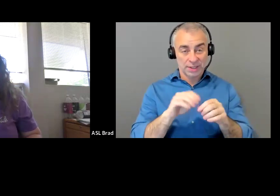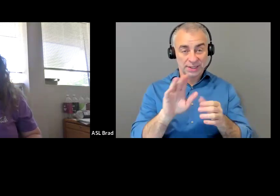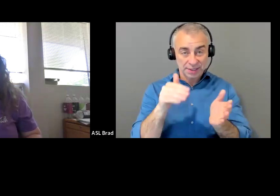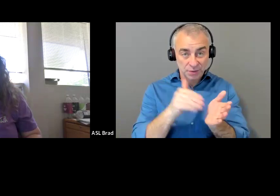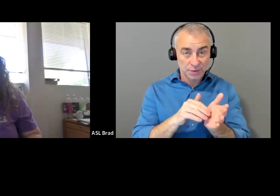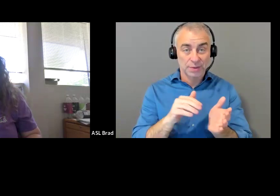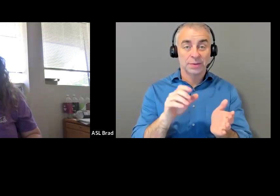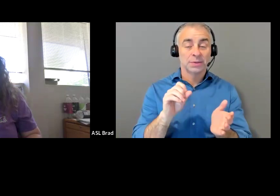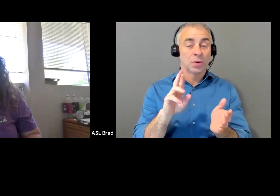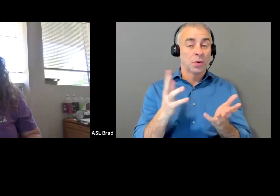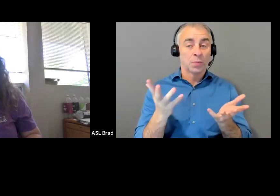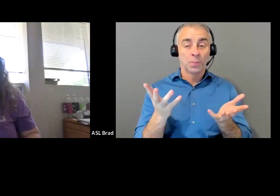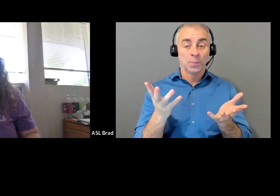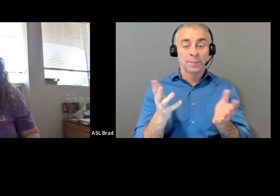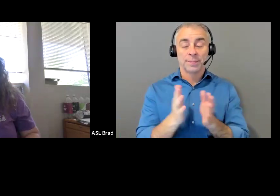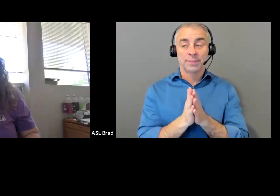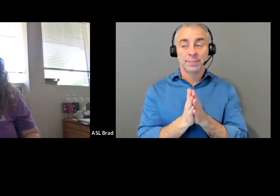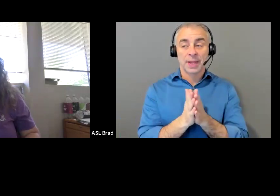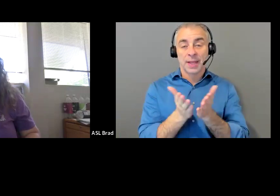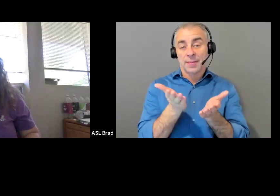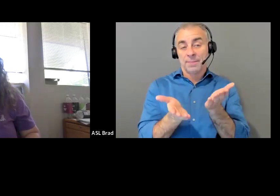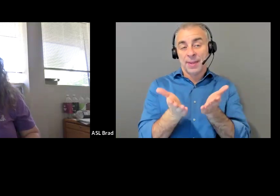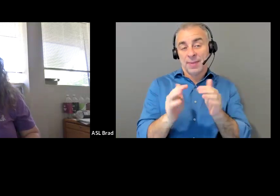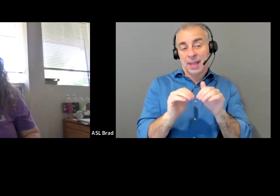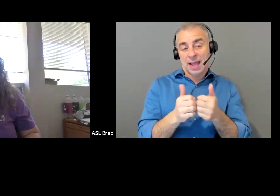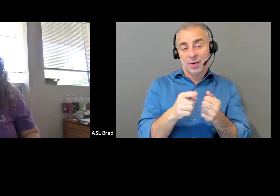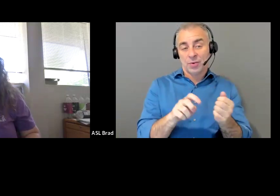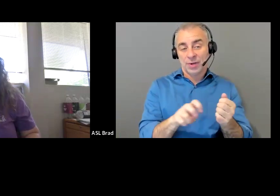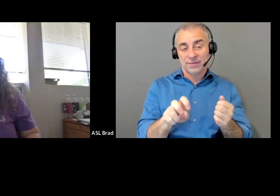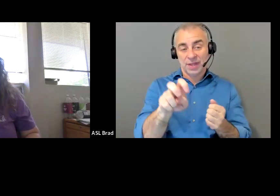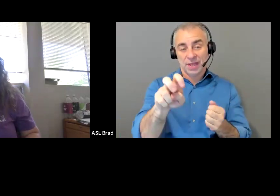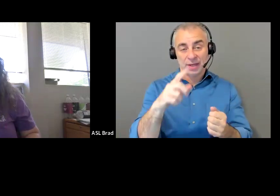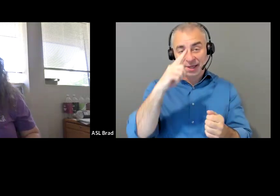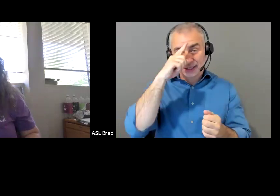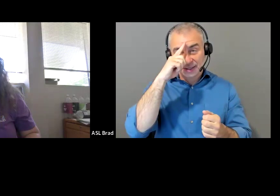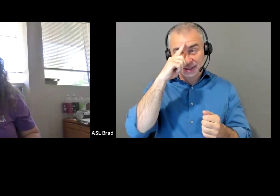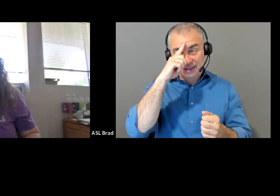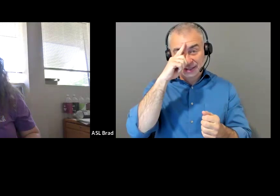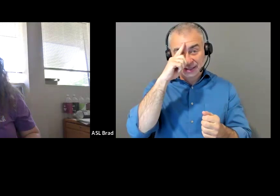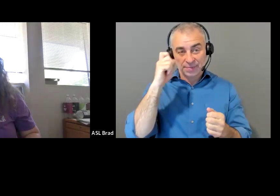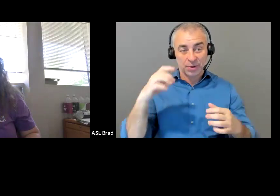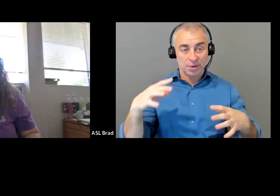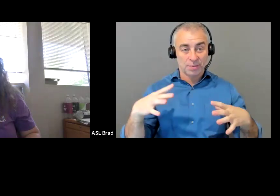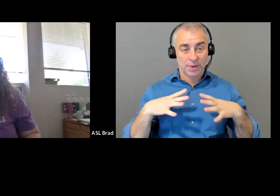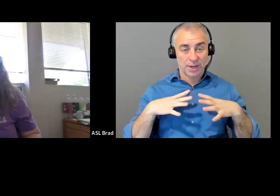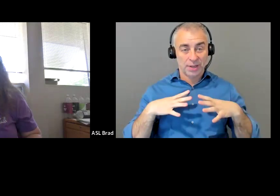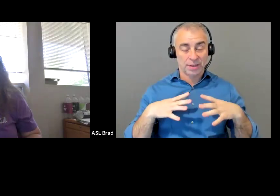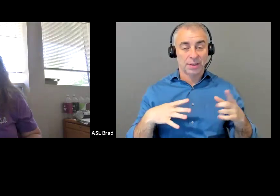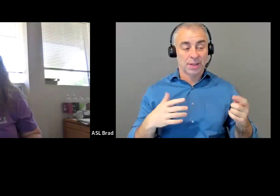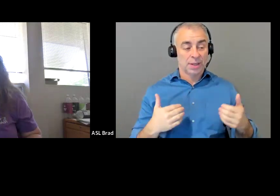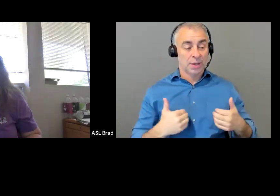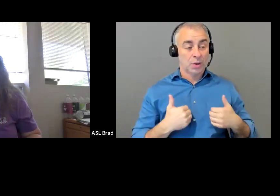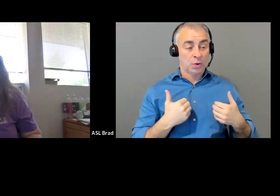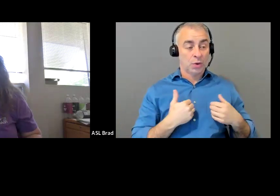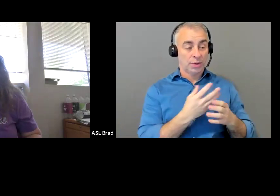or, just maybe how you're navigating the summer break when the youth are out